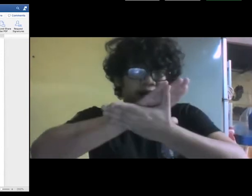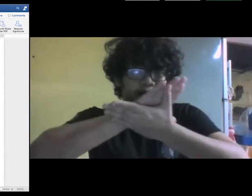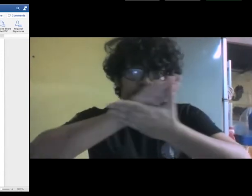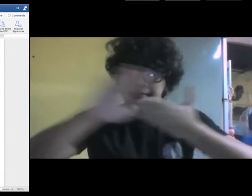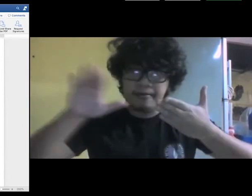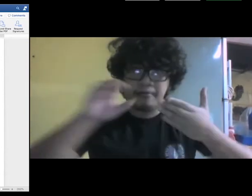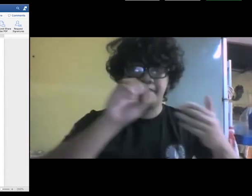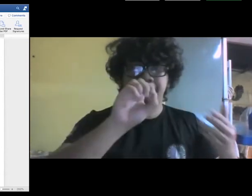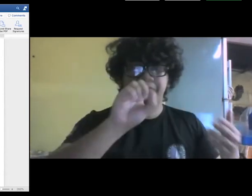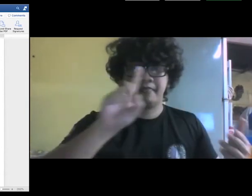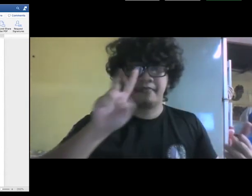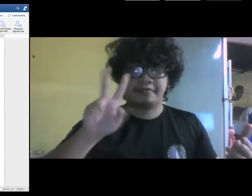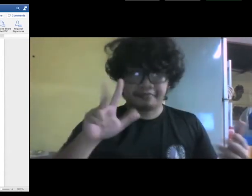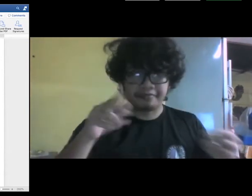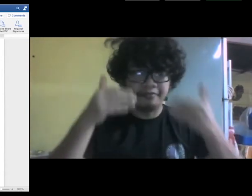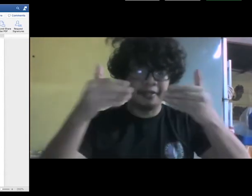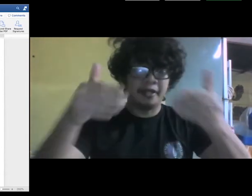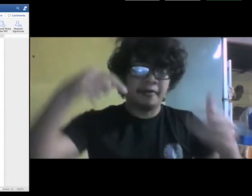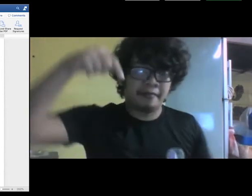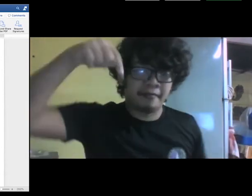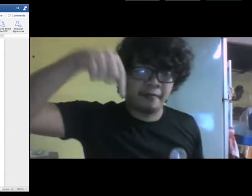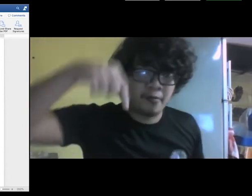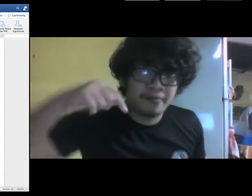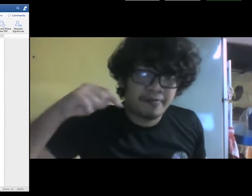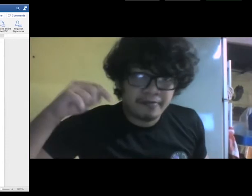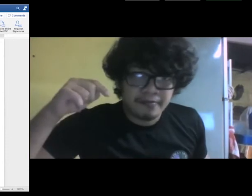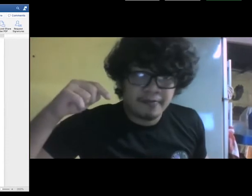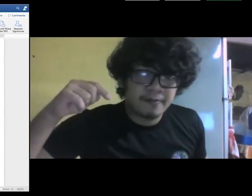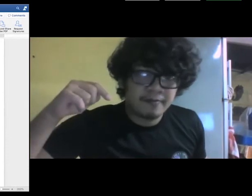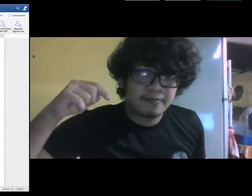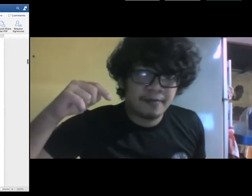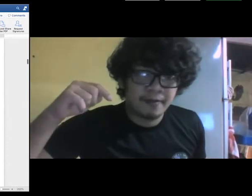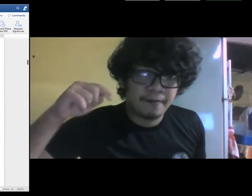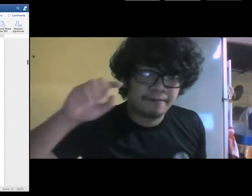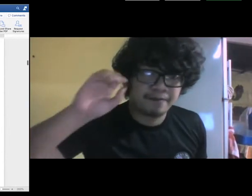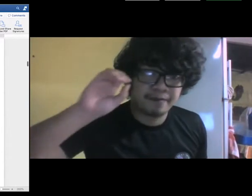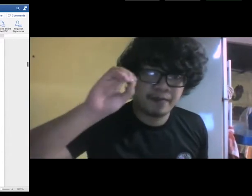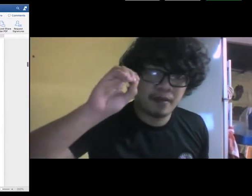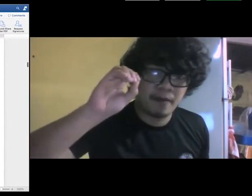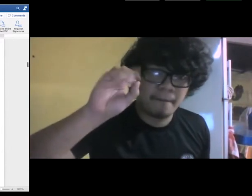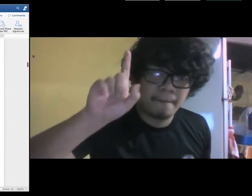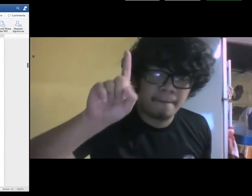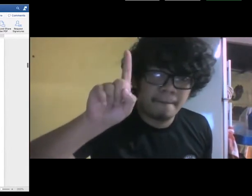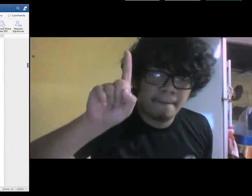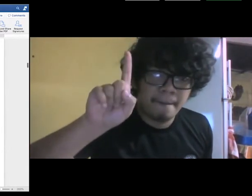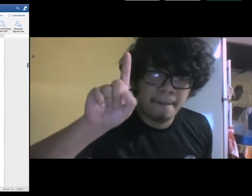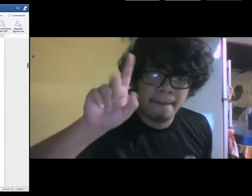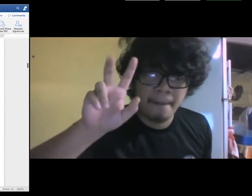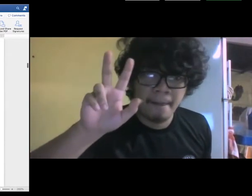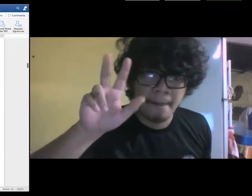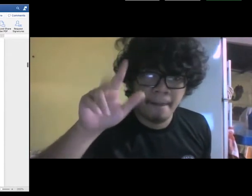So we discussed numbers, and if you go down,